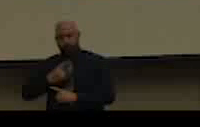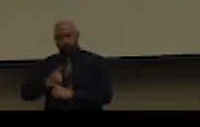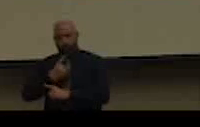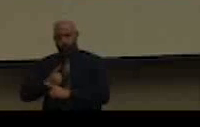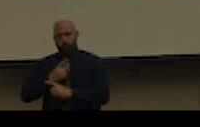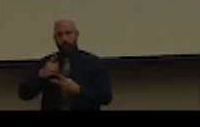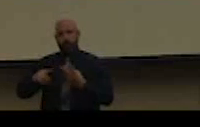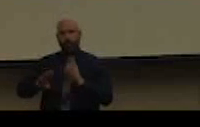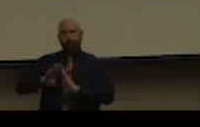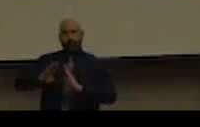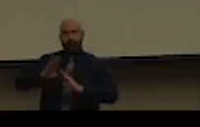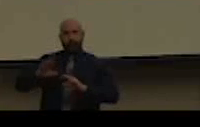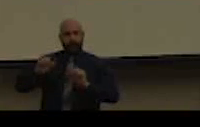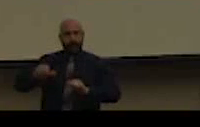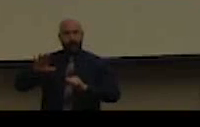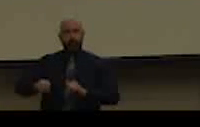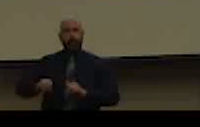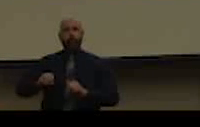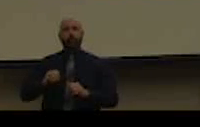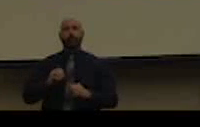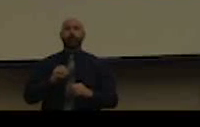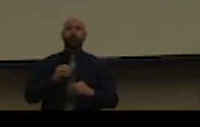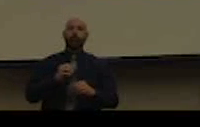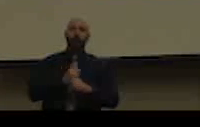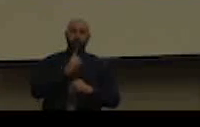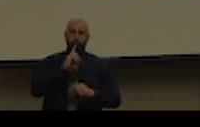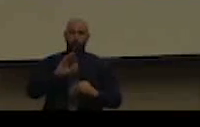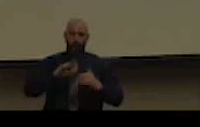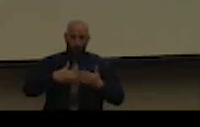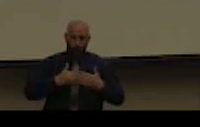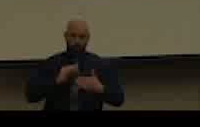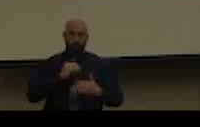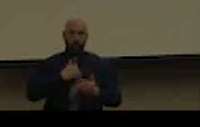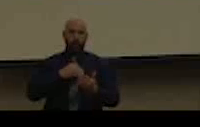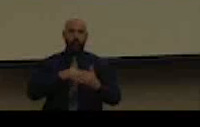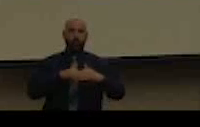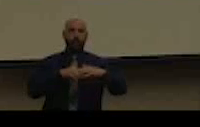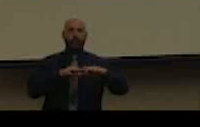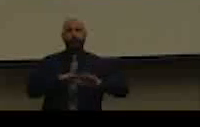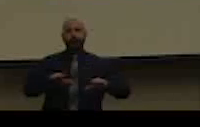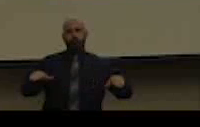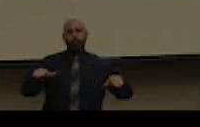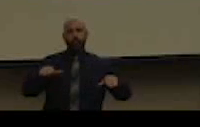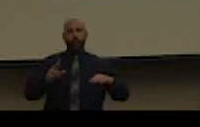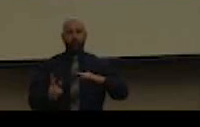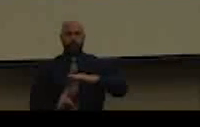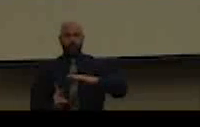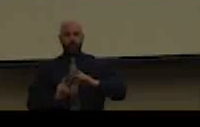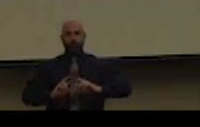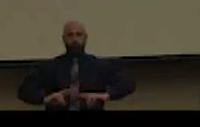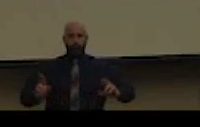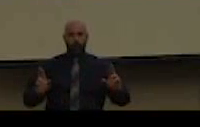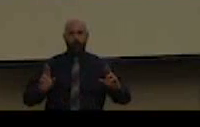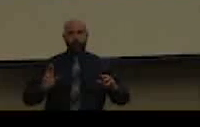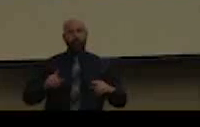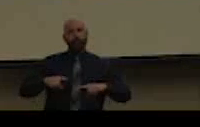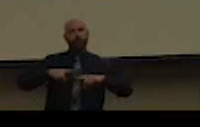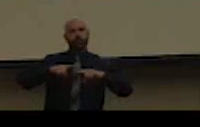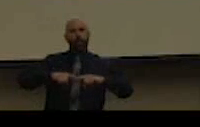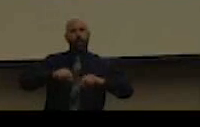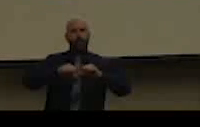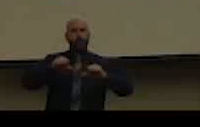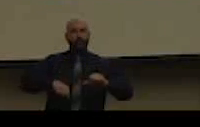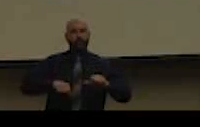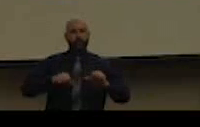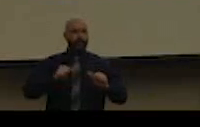our children be more kindergarten ready. It's reliable, we do third-party checks. I can talk about any of that that's helpful to the group,